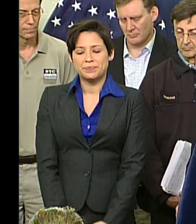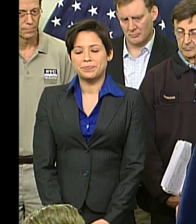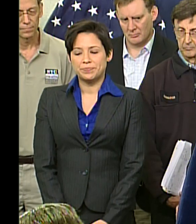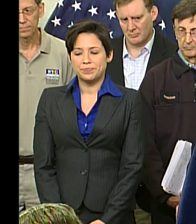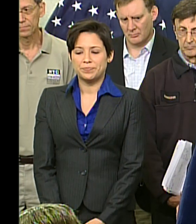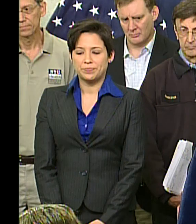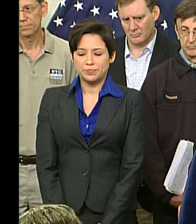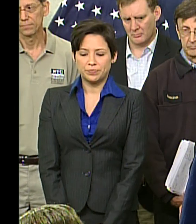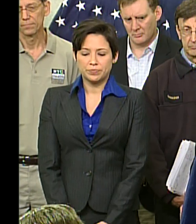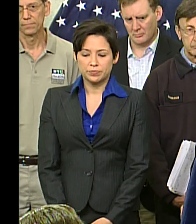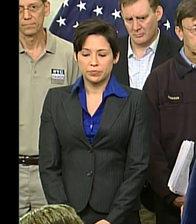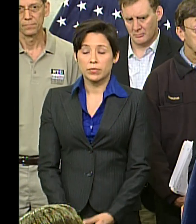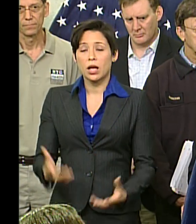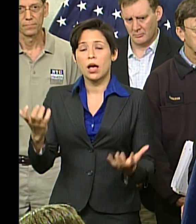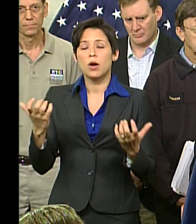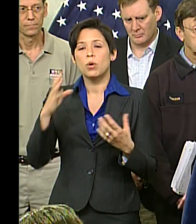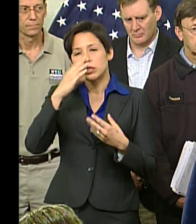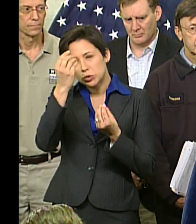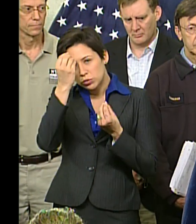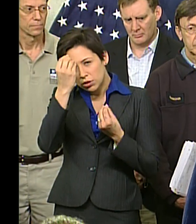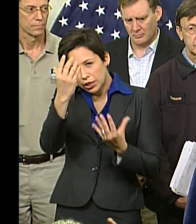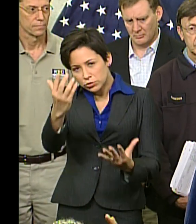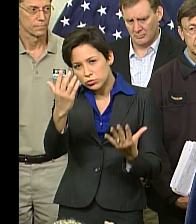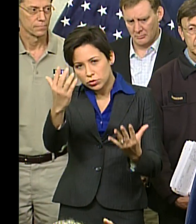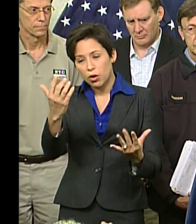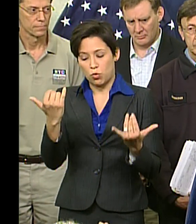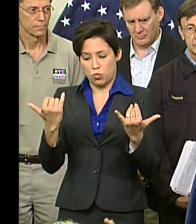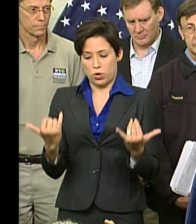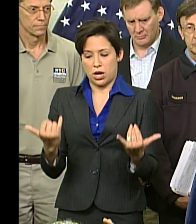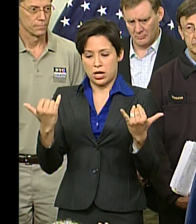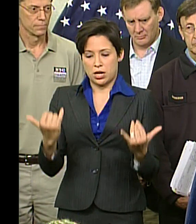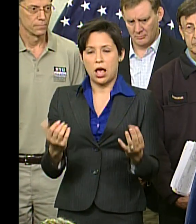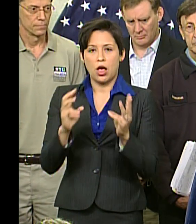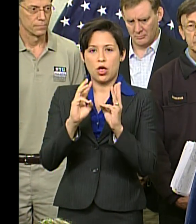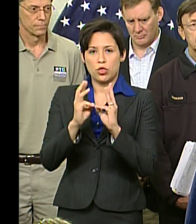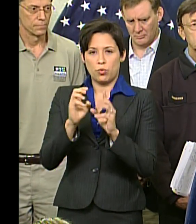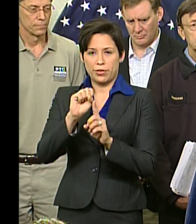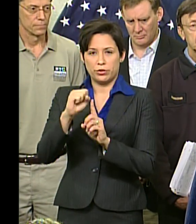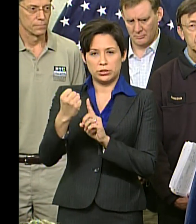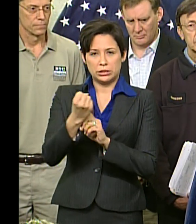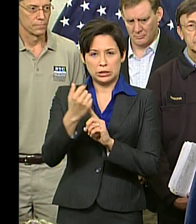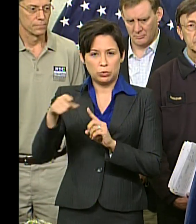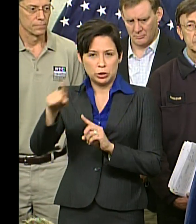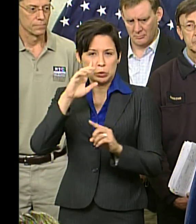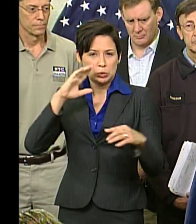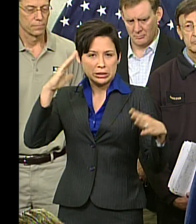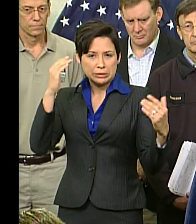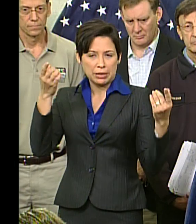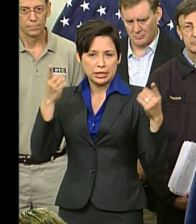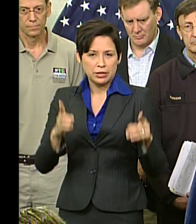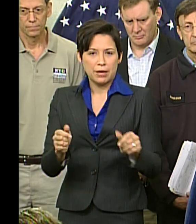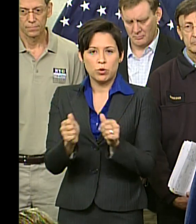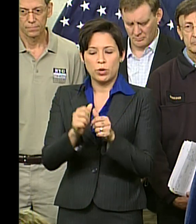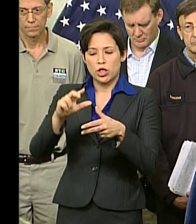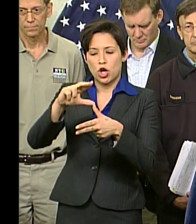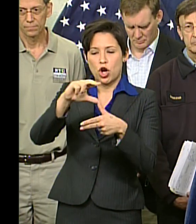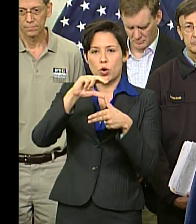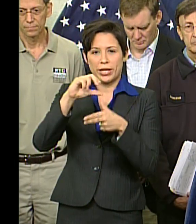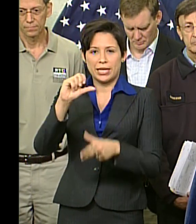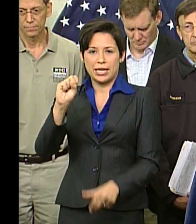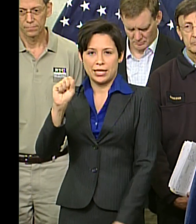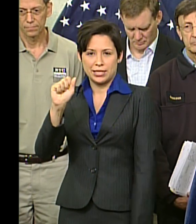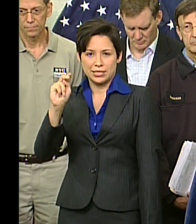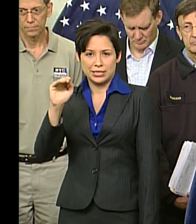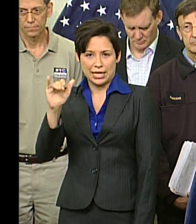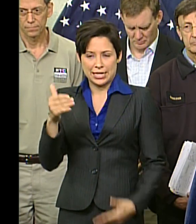Let me begin today by updating everybody on current weather conditions and what we can expect from Hurricane Sandy over the next 2 days. We continue